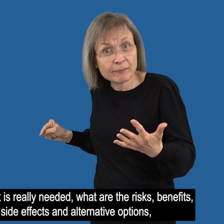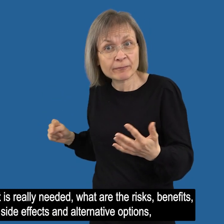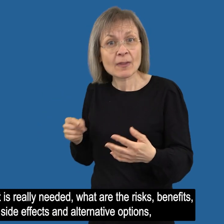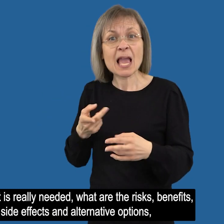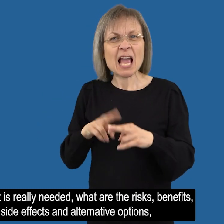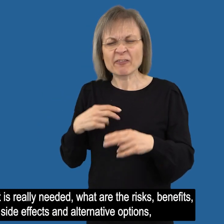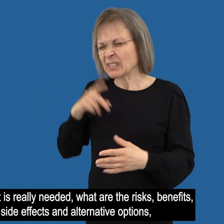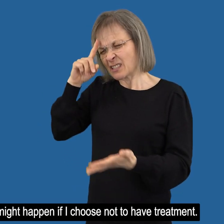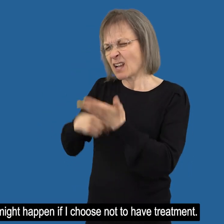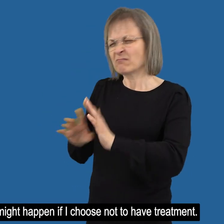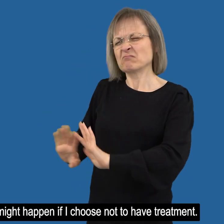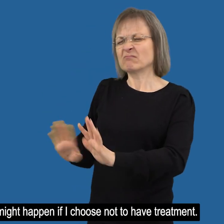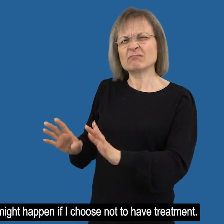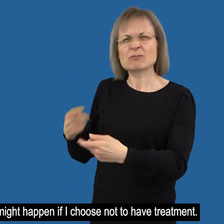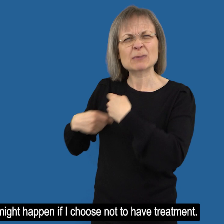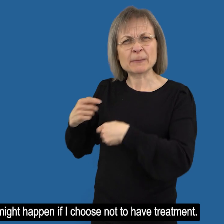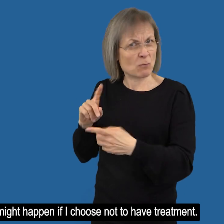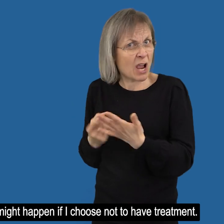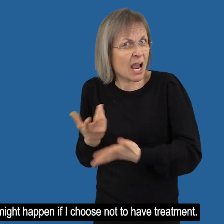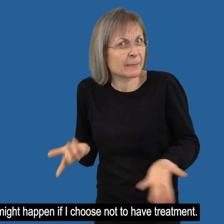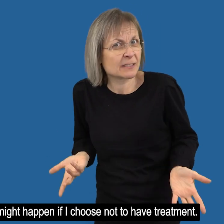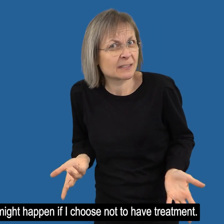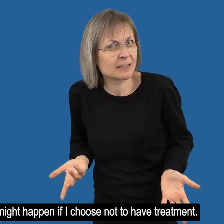happen if I choose not to have the treatment.